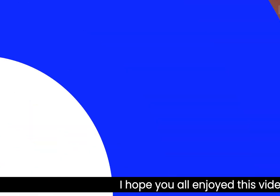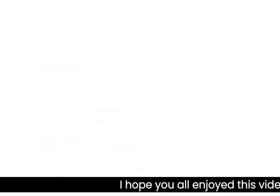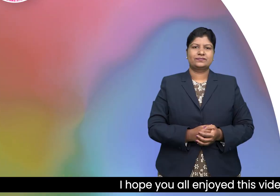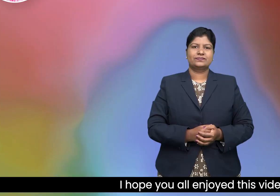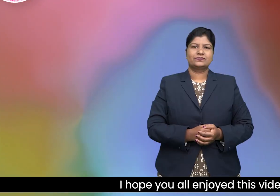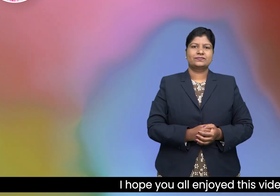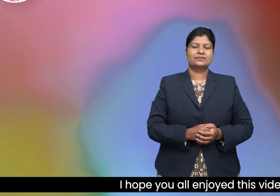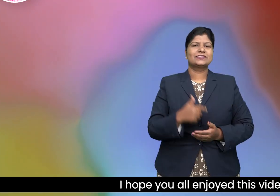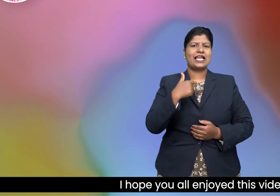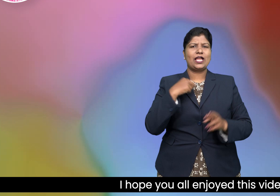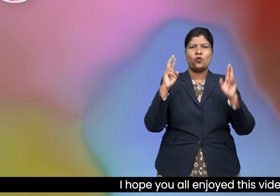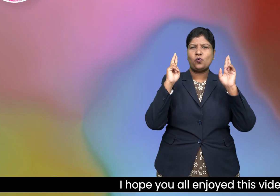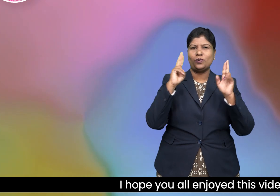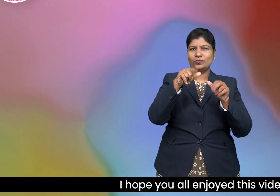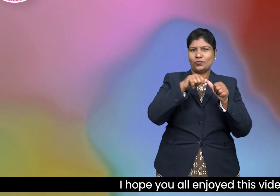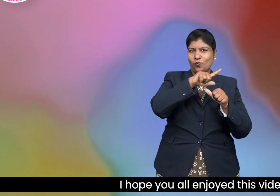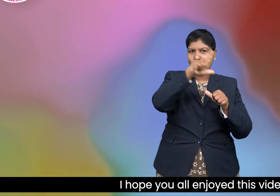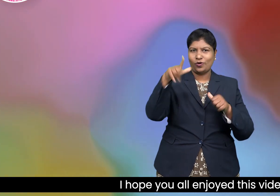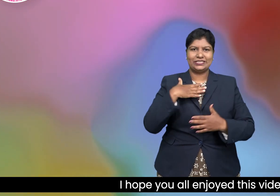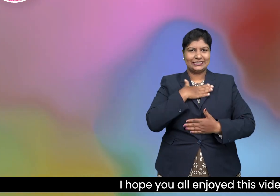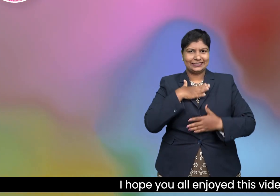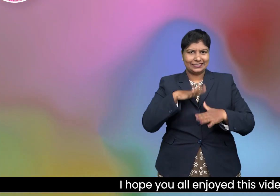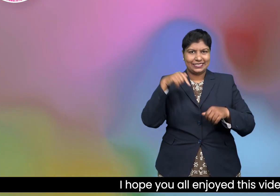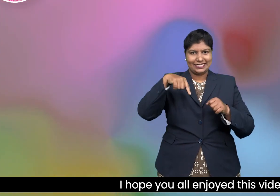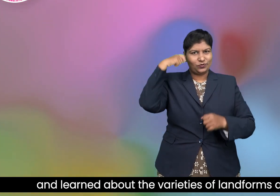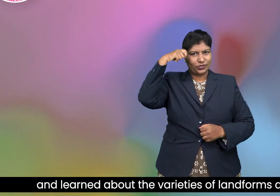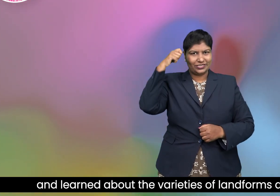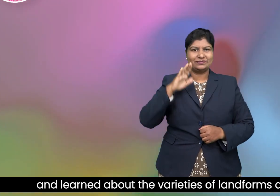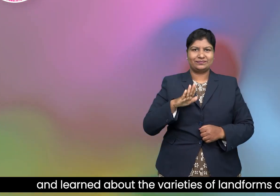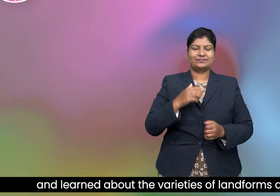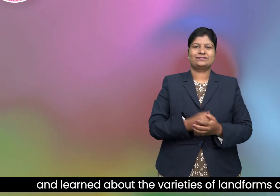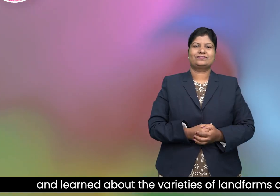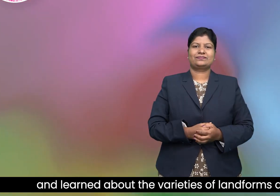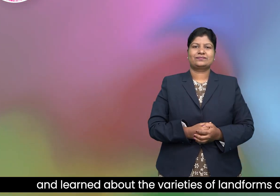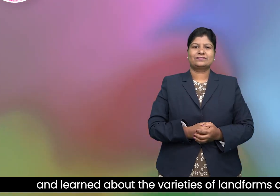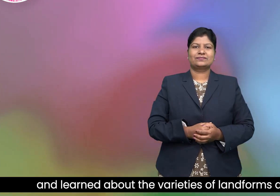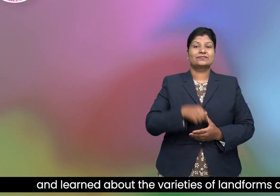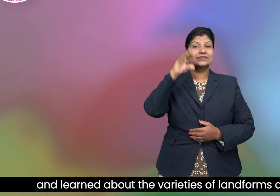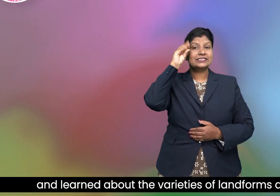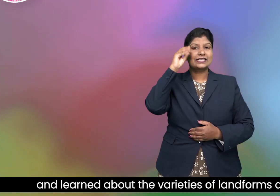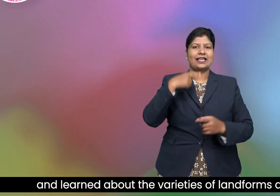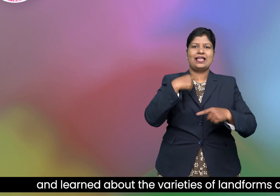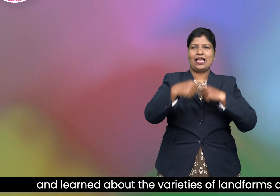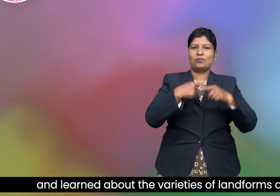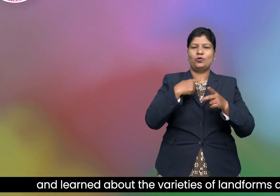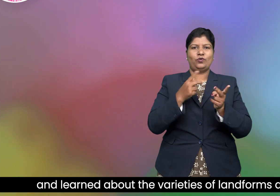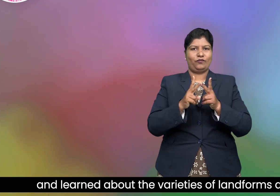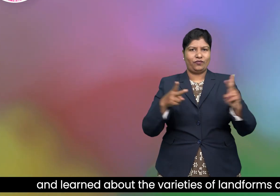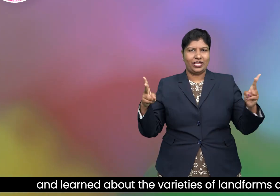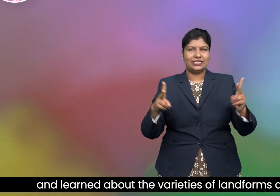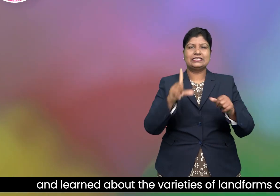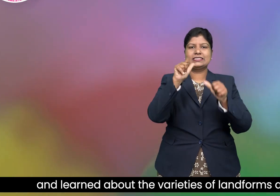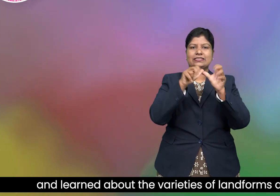I hope you all enjoyed this video and learned about the varieties of